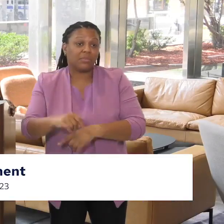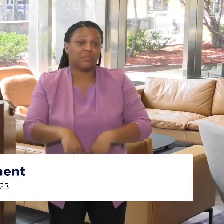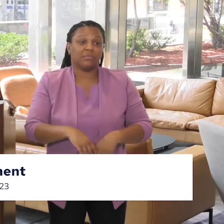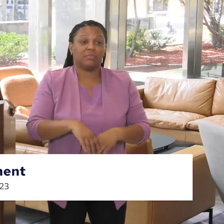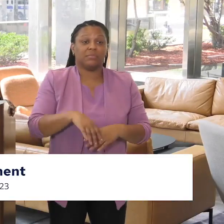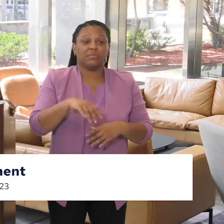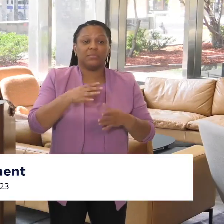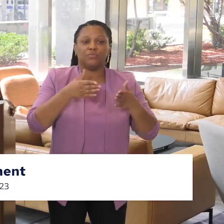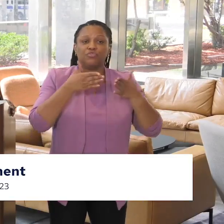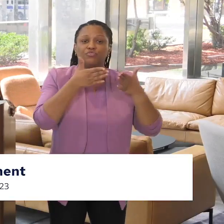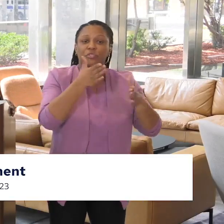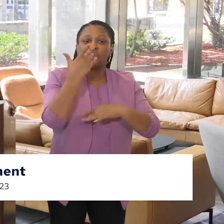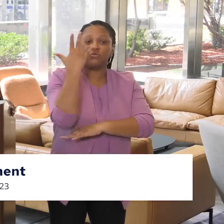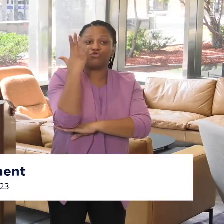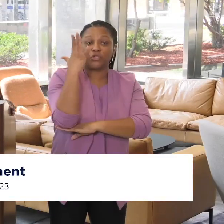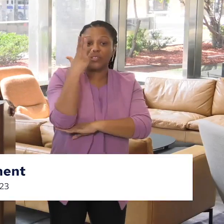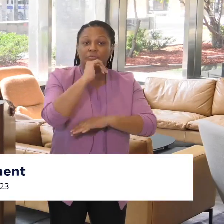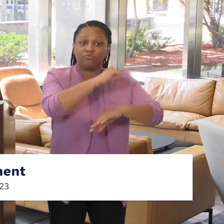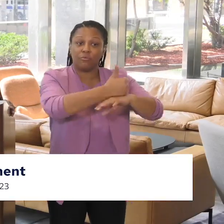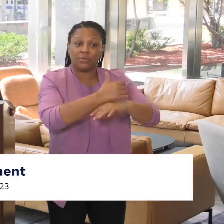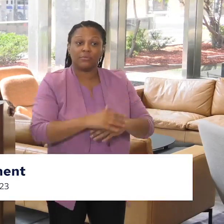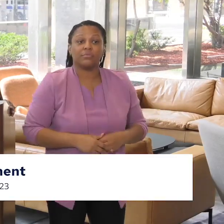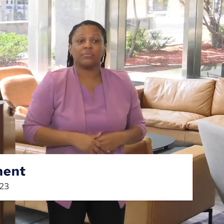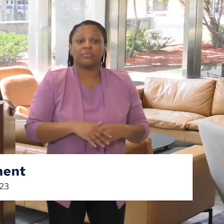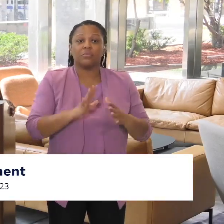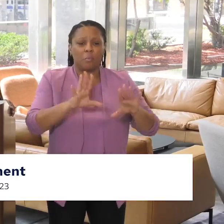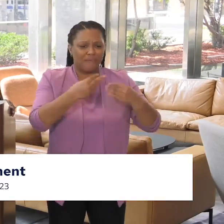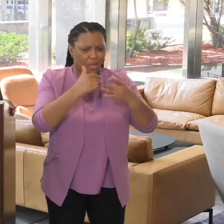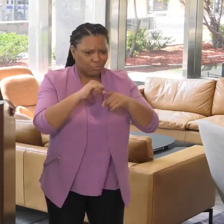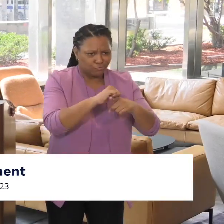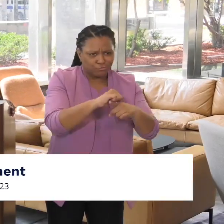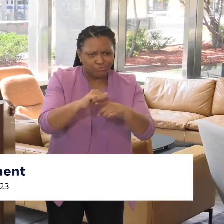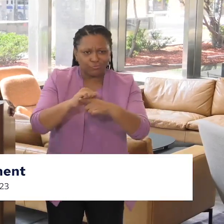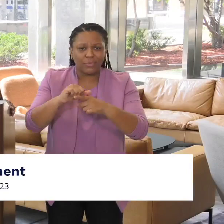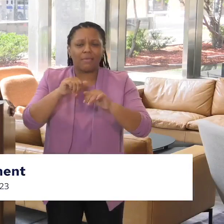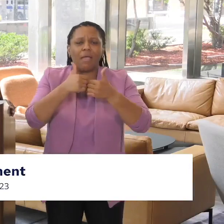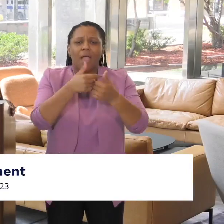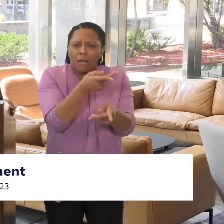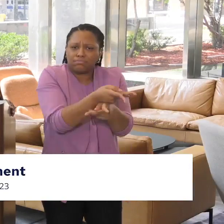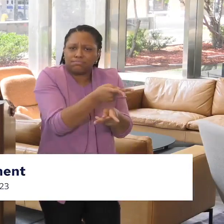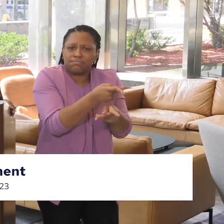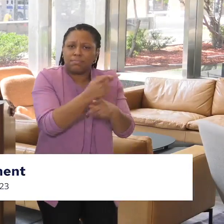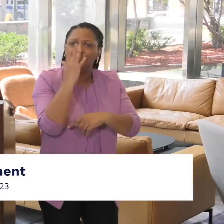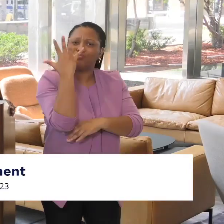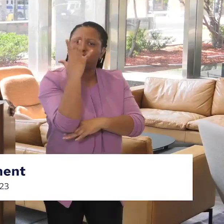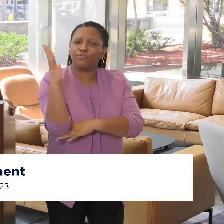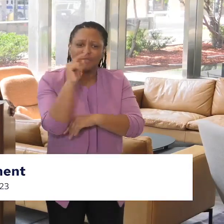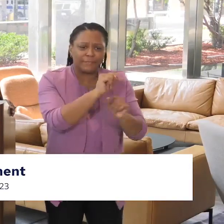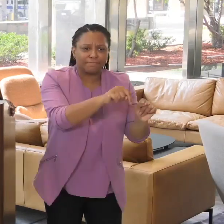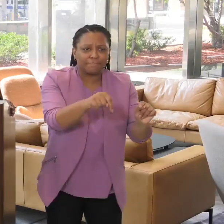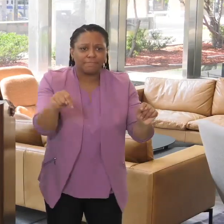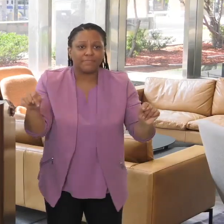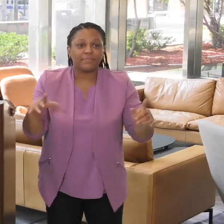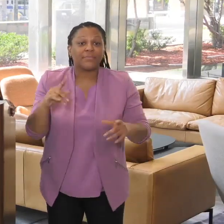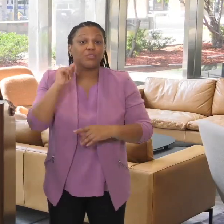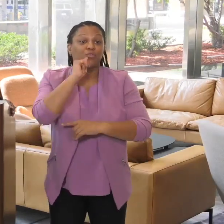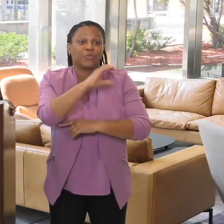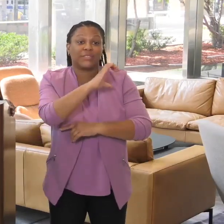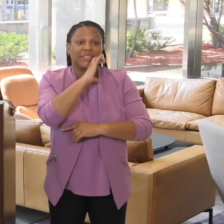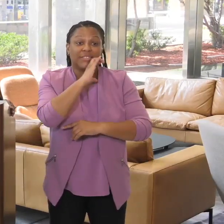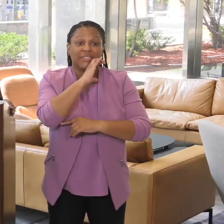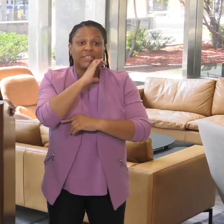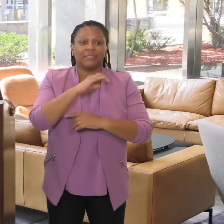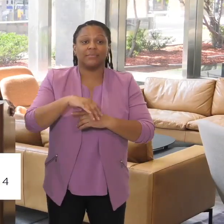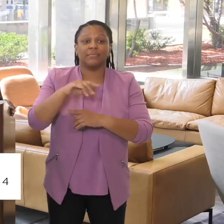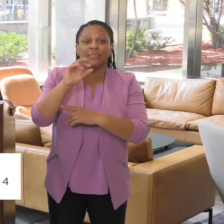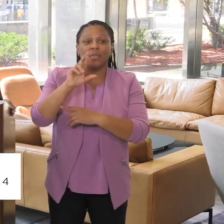in tree care and landscaping, and Twin City Rise that will provide diesel technician